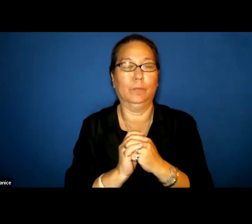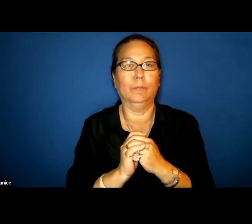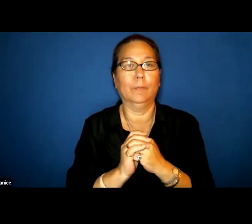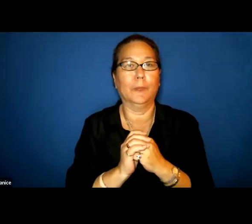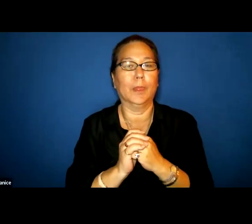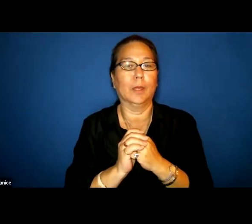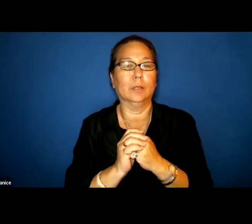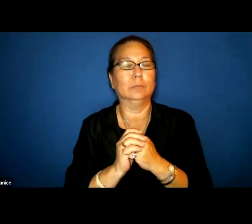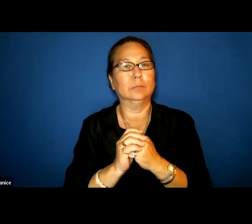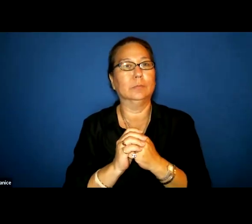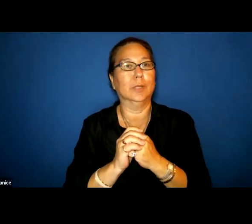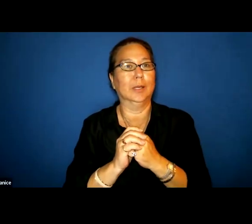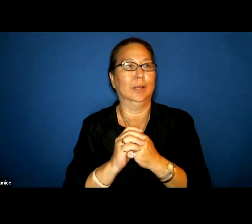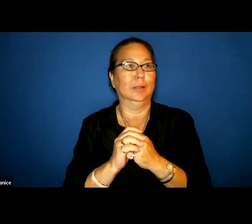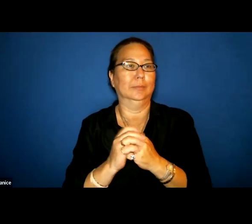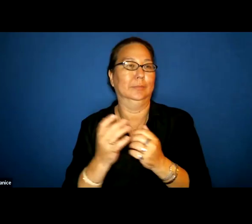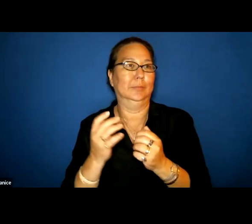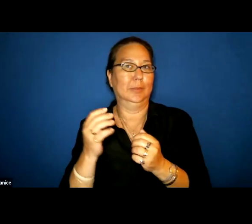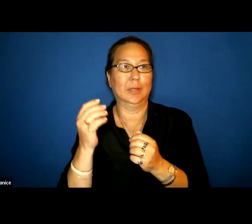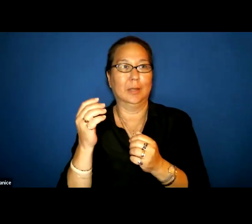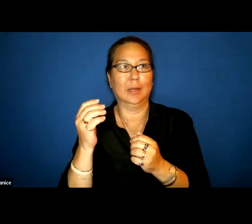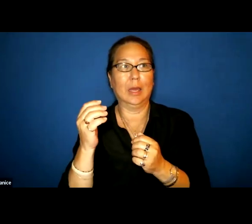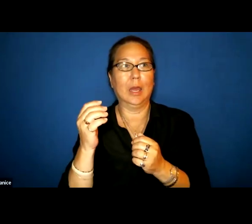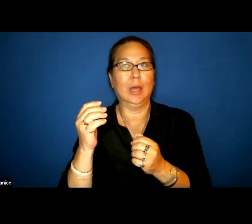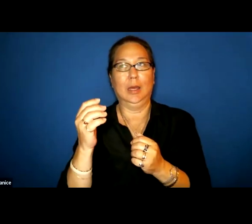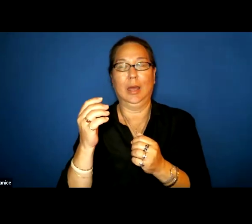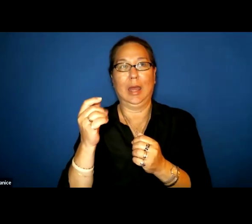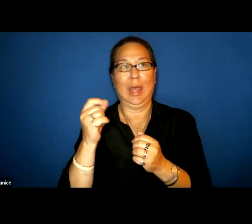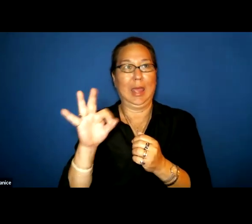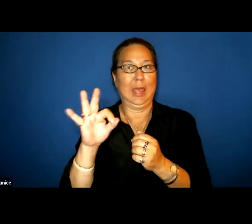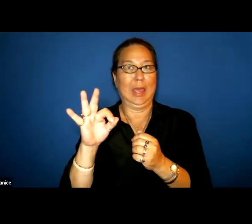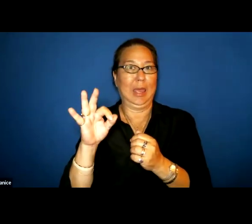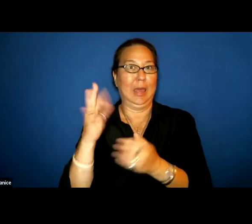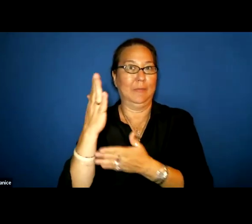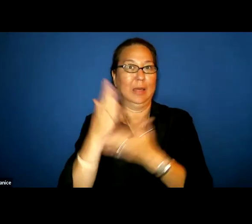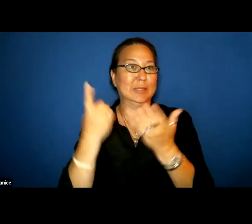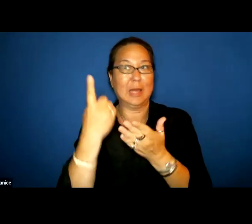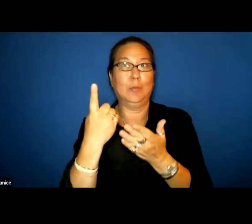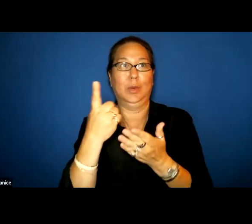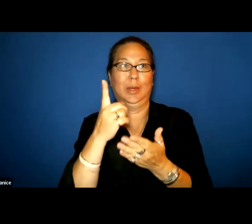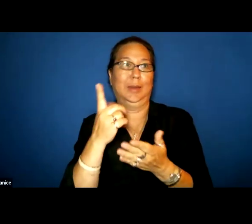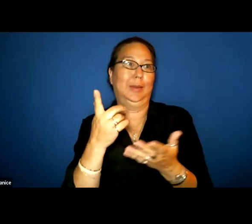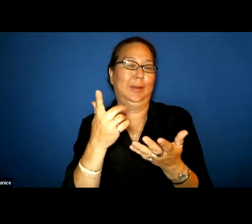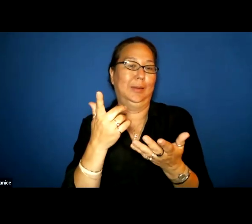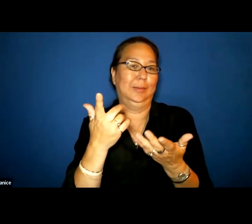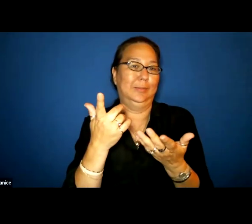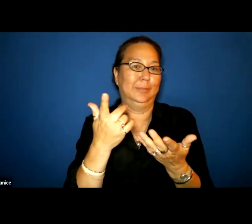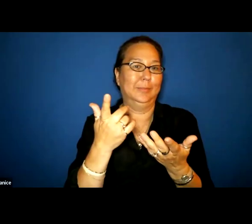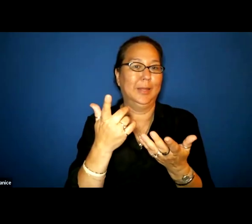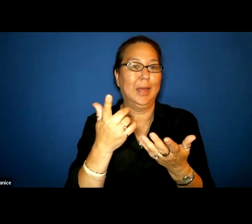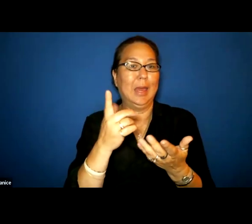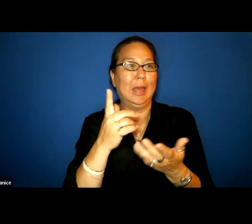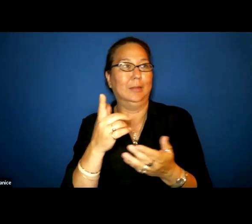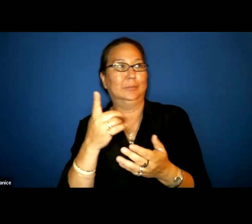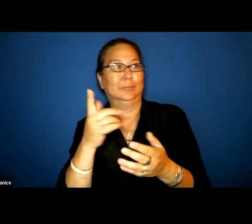know, to get a knock on the door because somebody knows you're not there and wants to see you back, that's pretty powerful for a student,